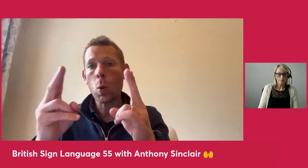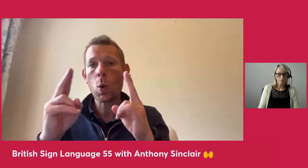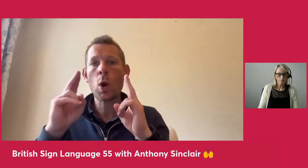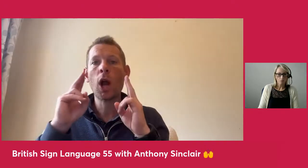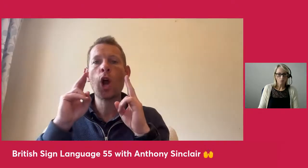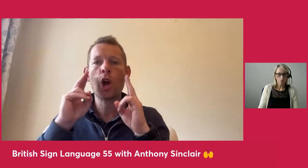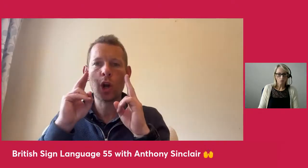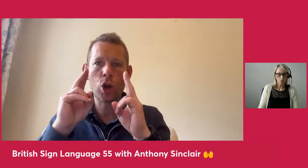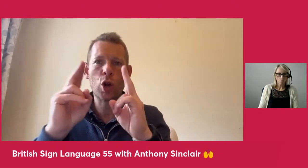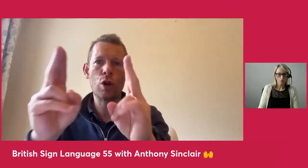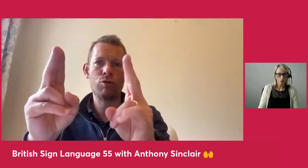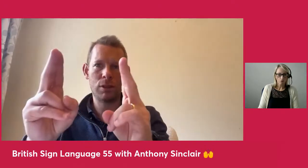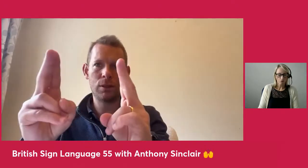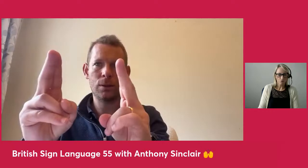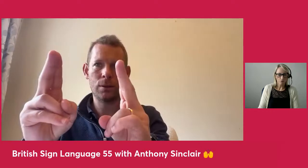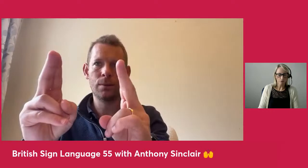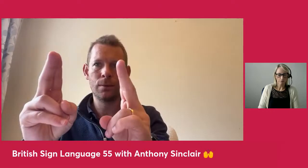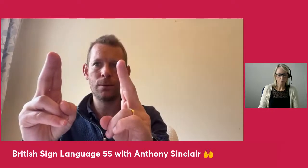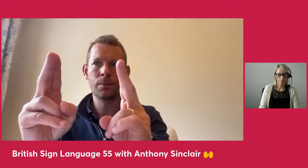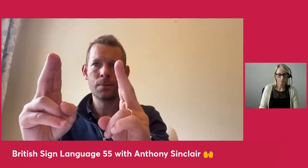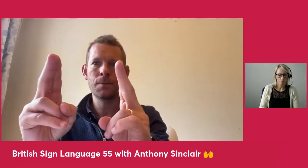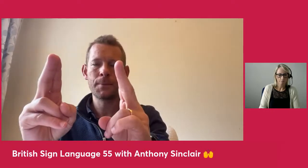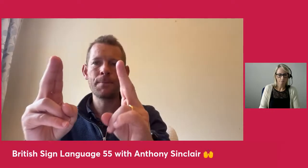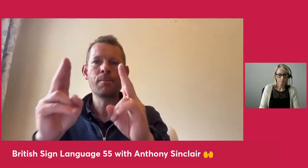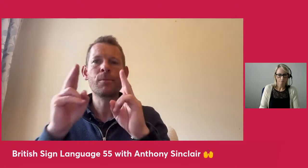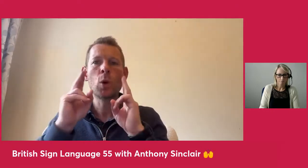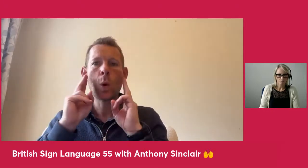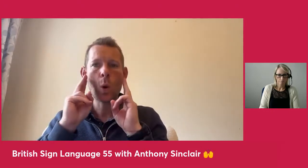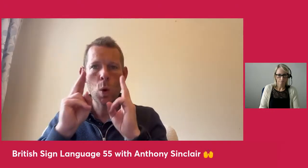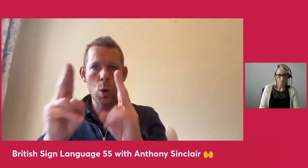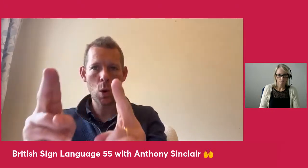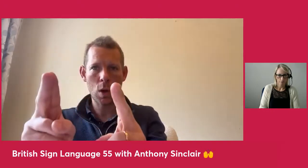Hallway or corridor,